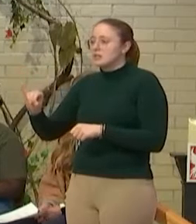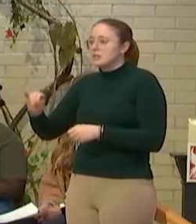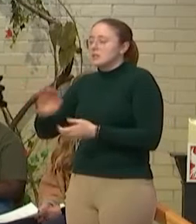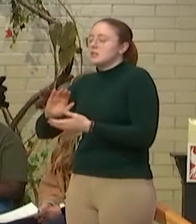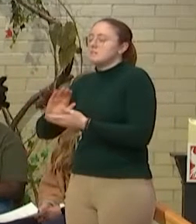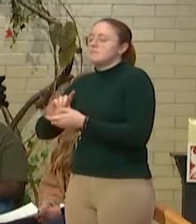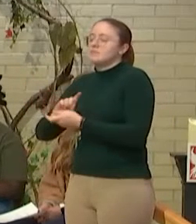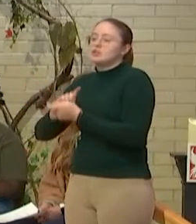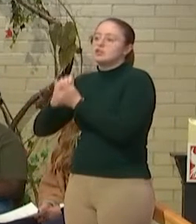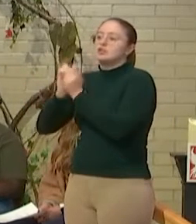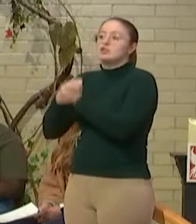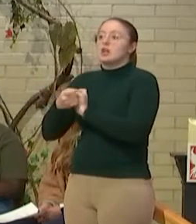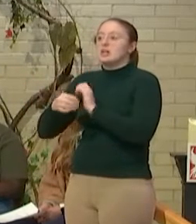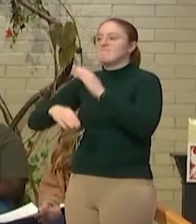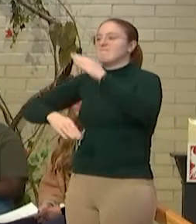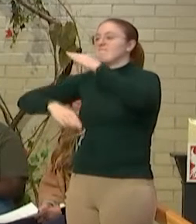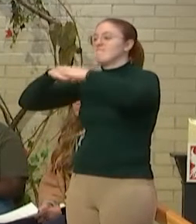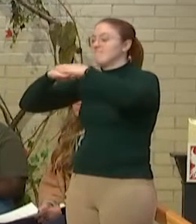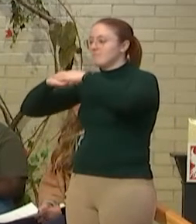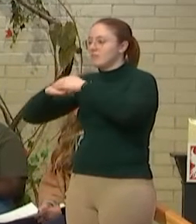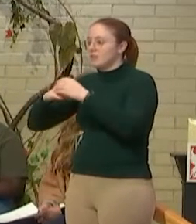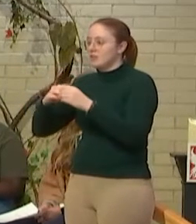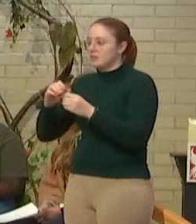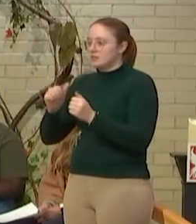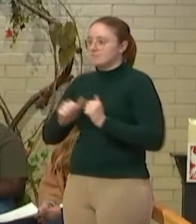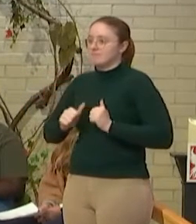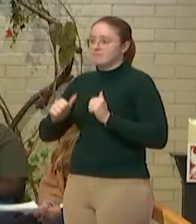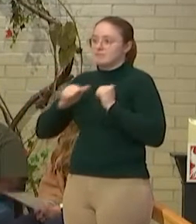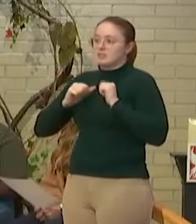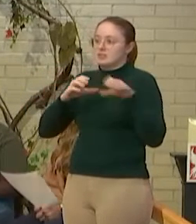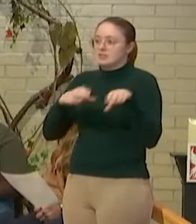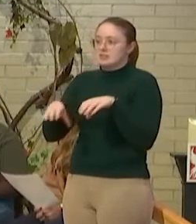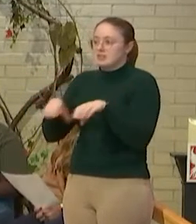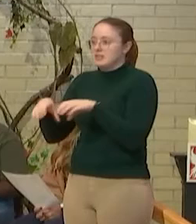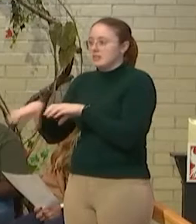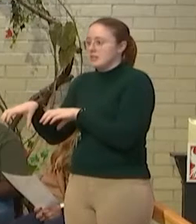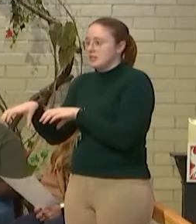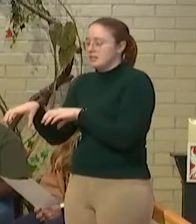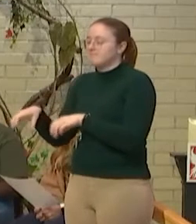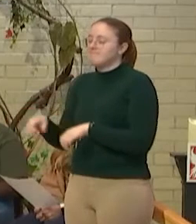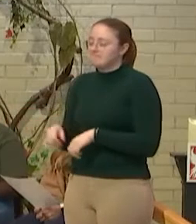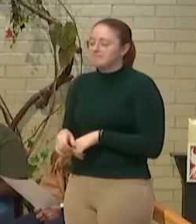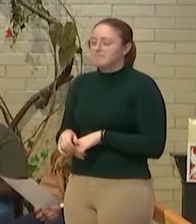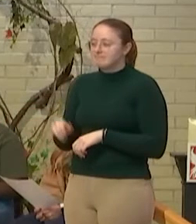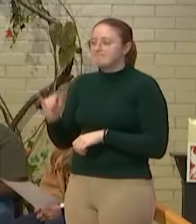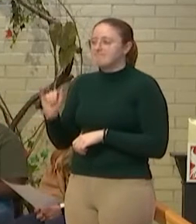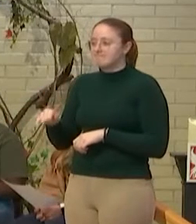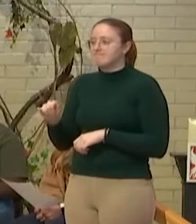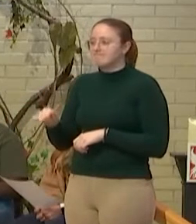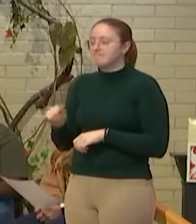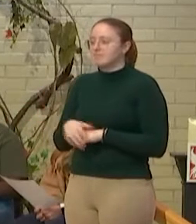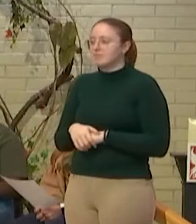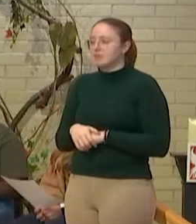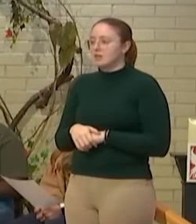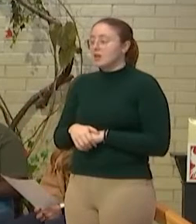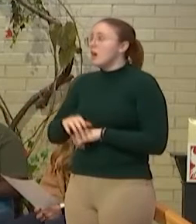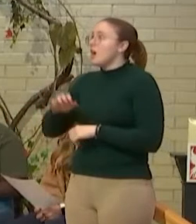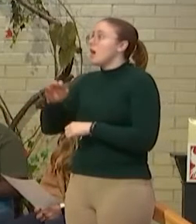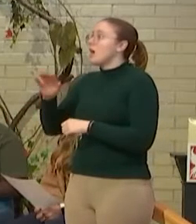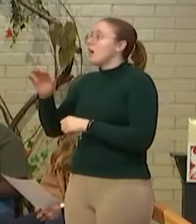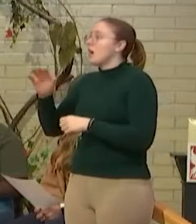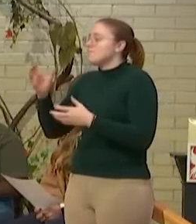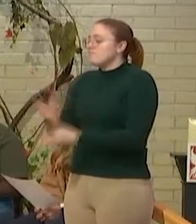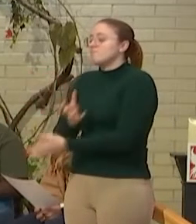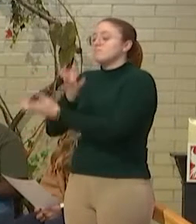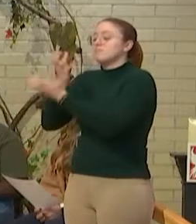substantially limits one or more major life activities. So that's the definition. And there are lots of students on campus who meet